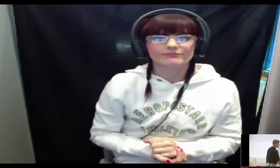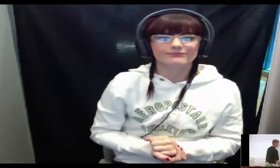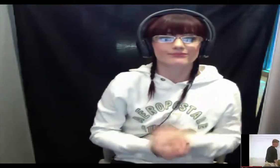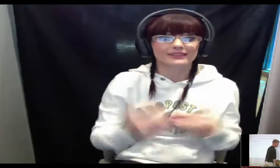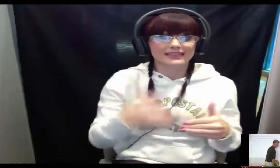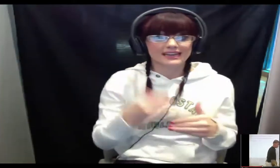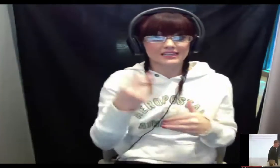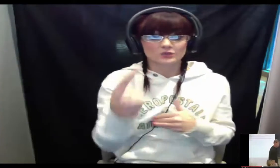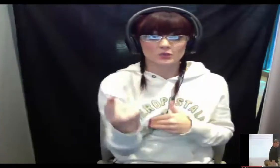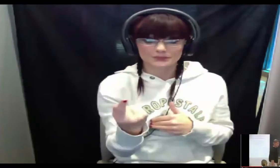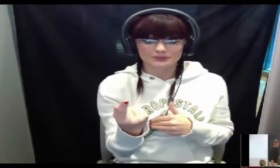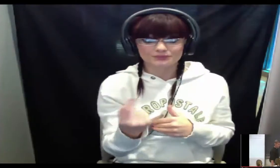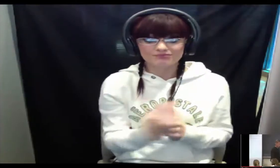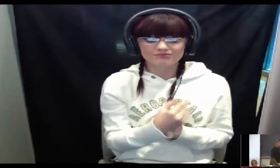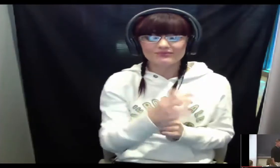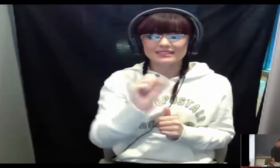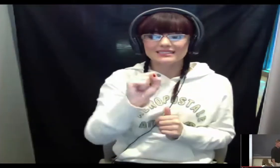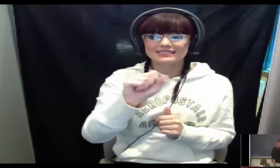Saturated.